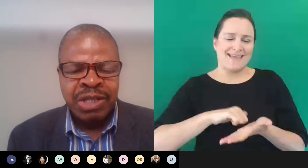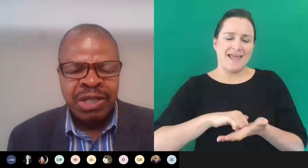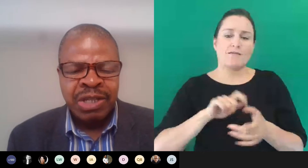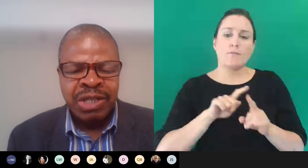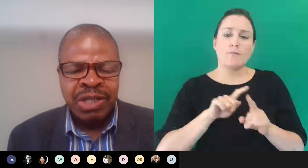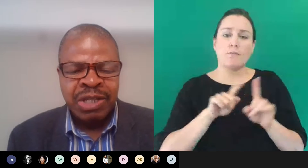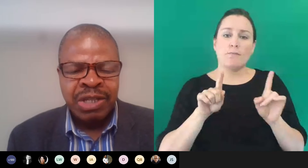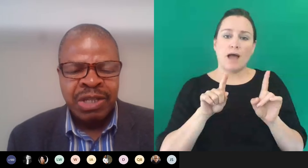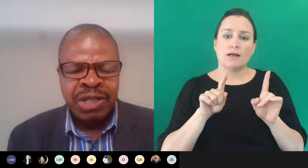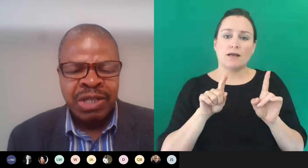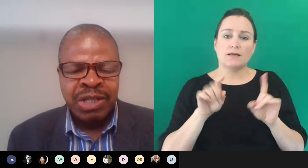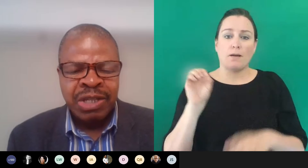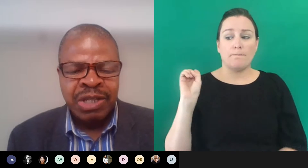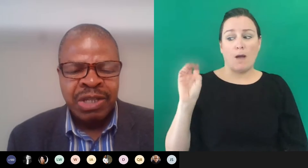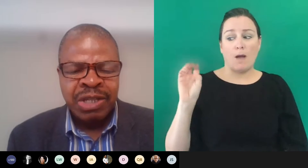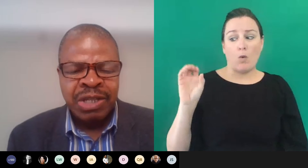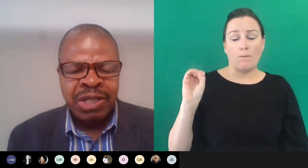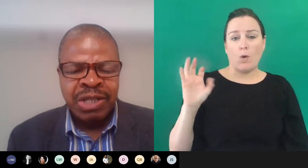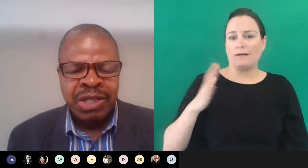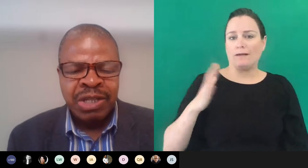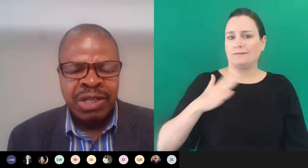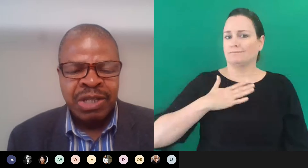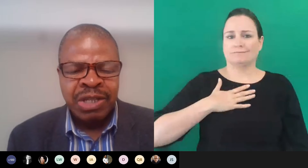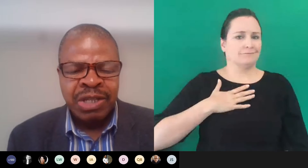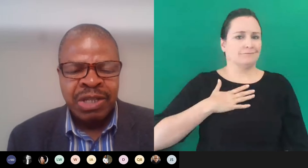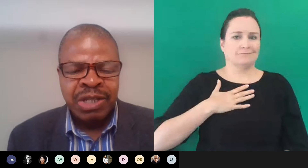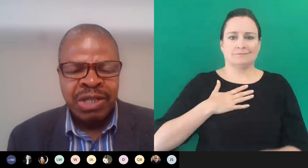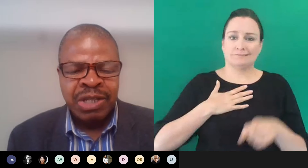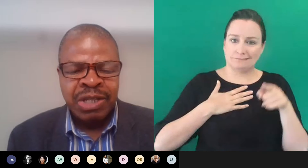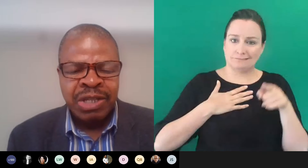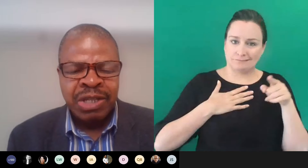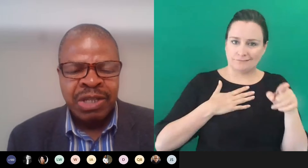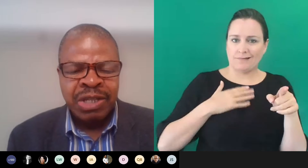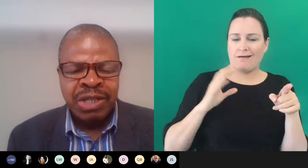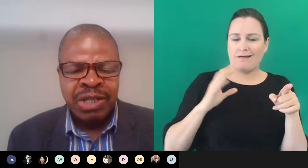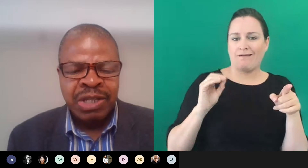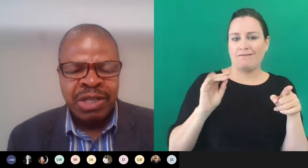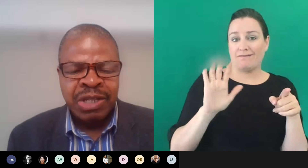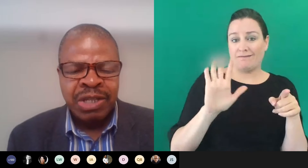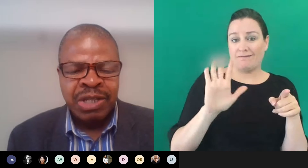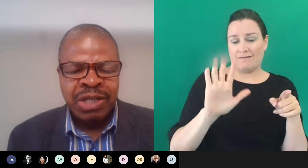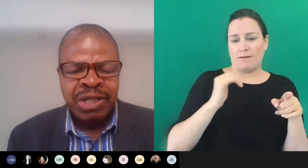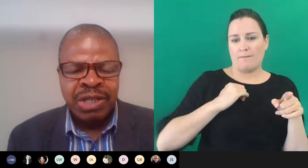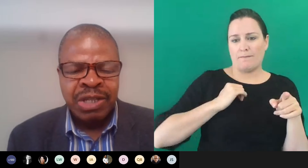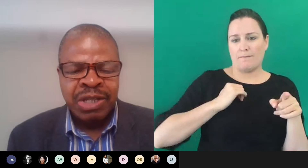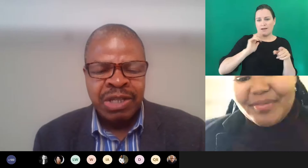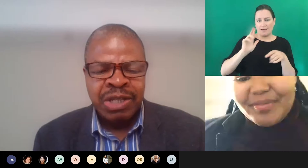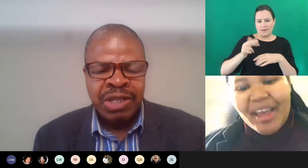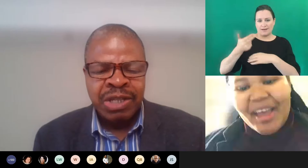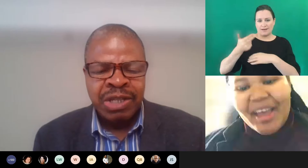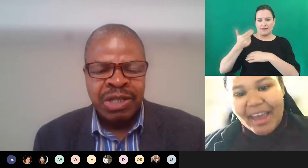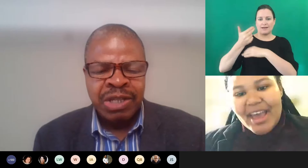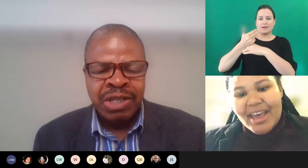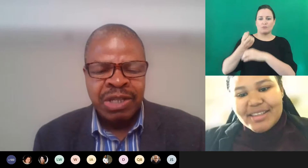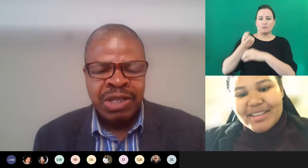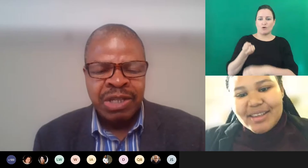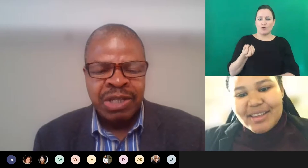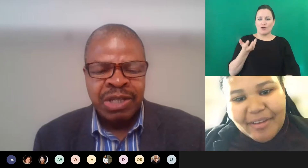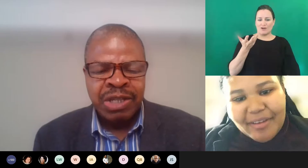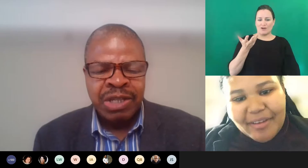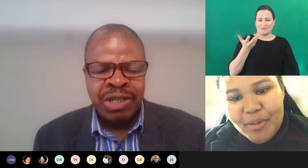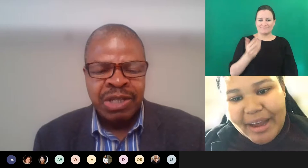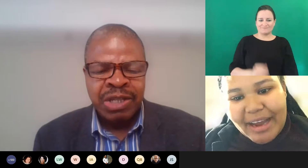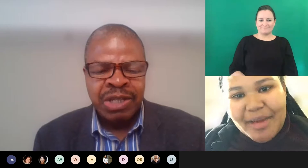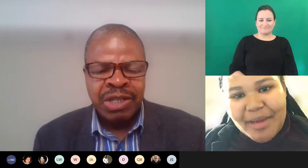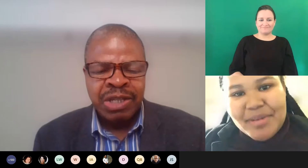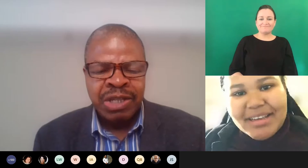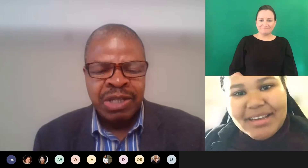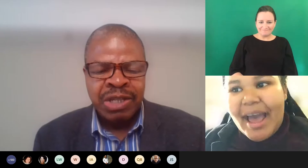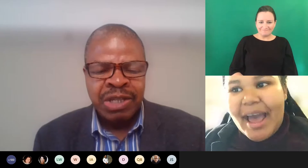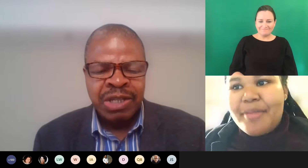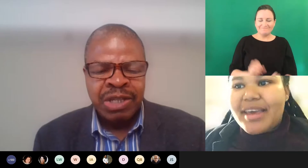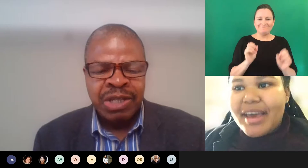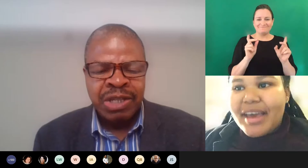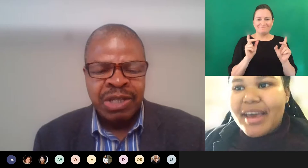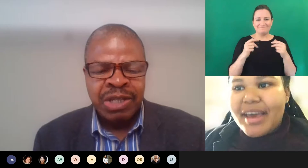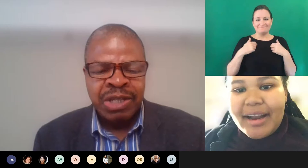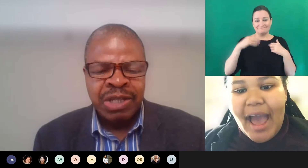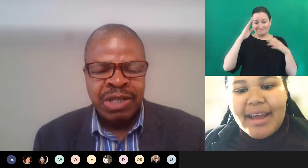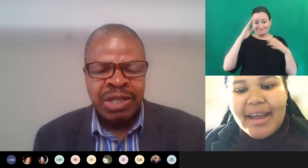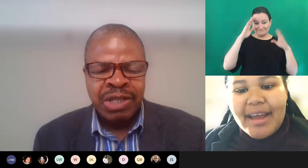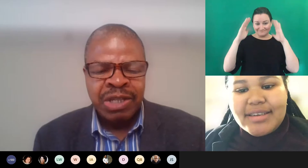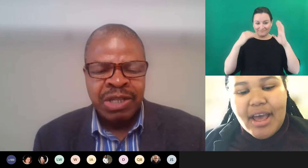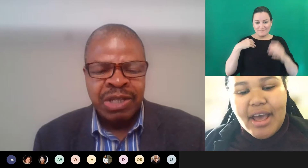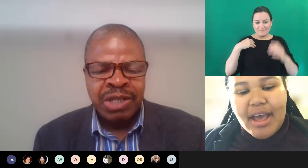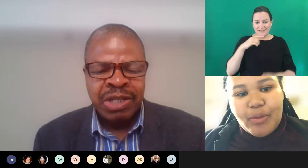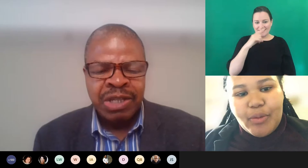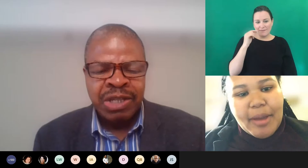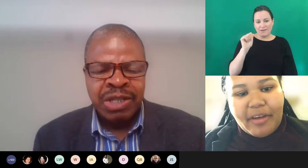go ahead and speak. Let me just put on my camera. Okay, so hi everyone, I'm Alyssa